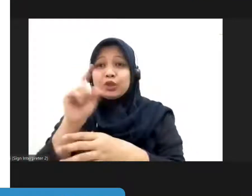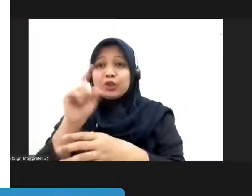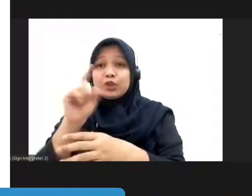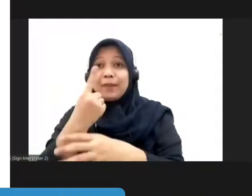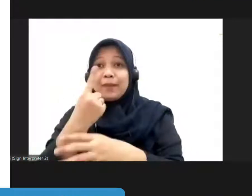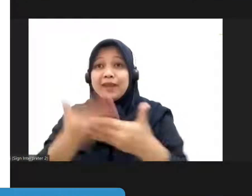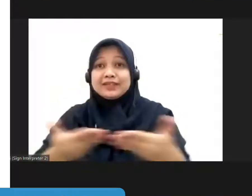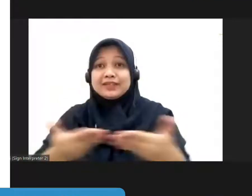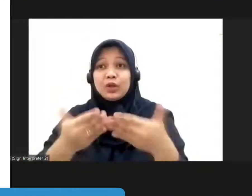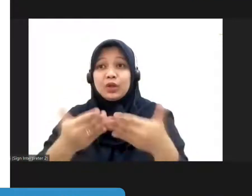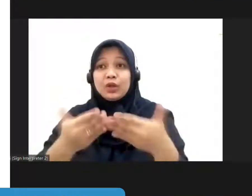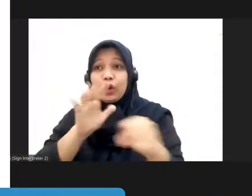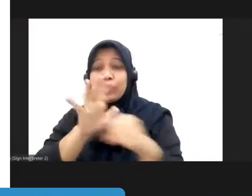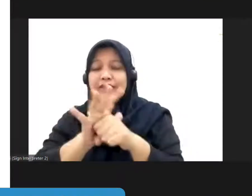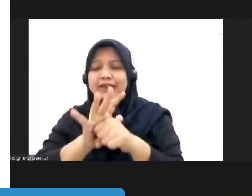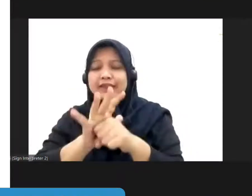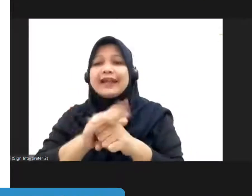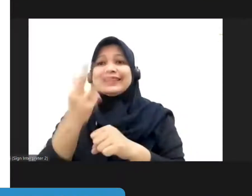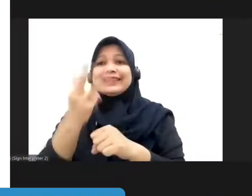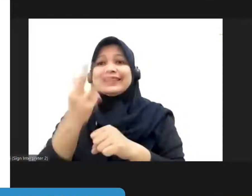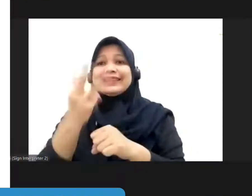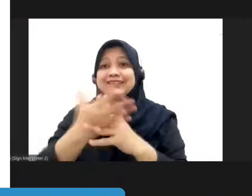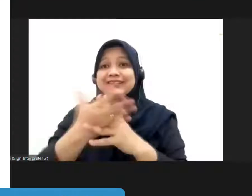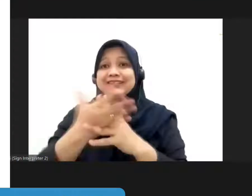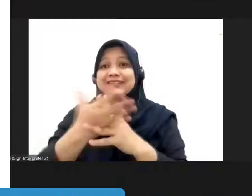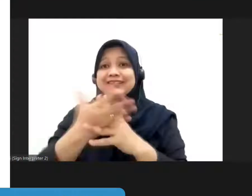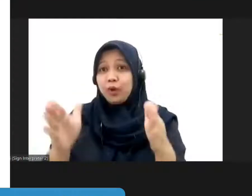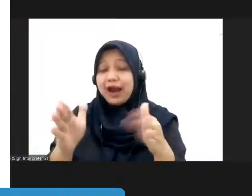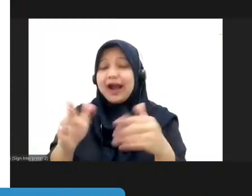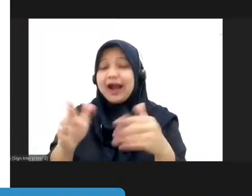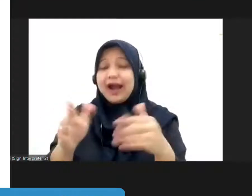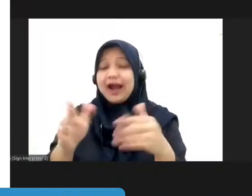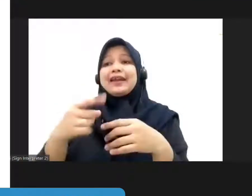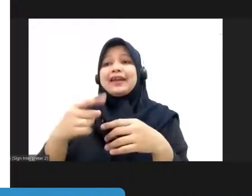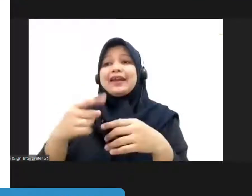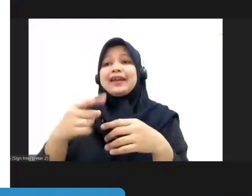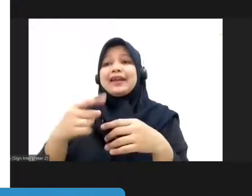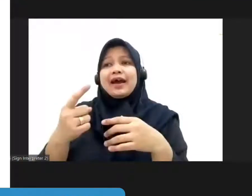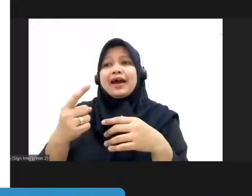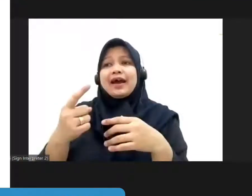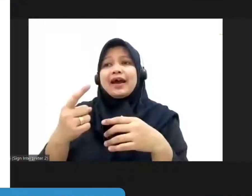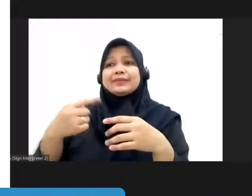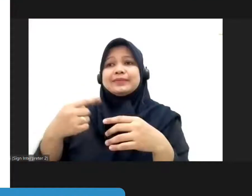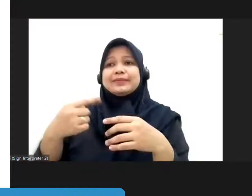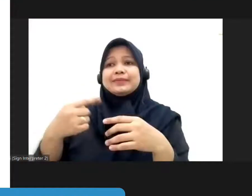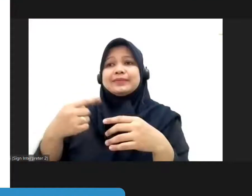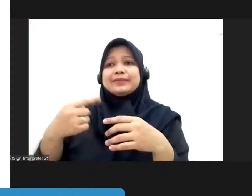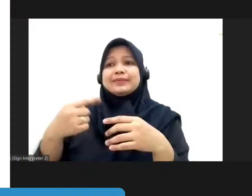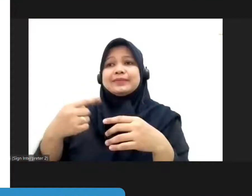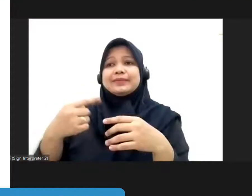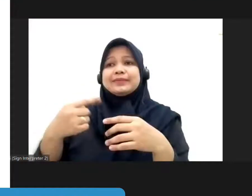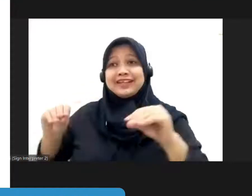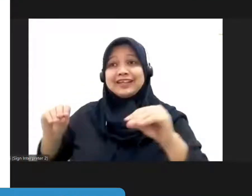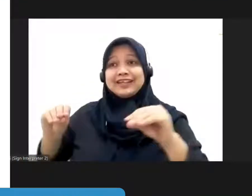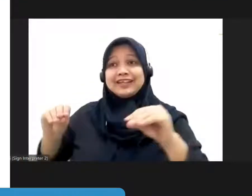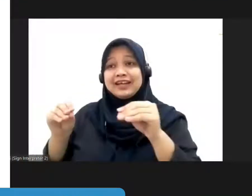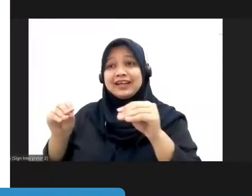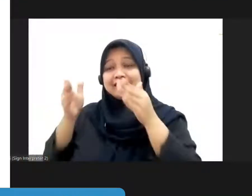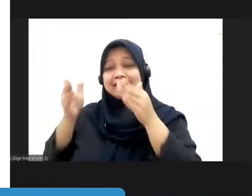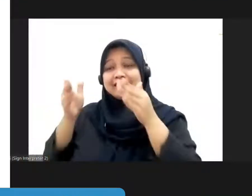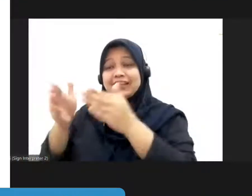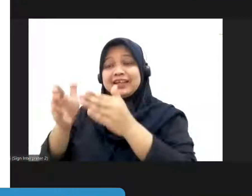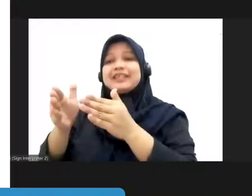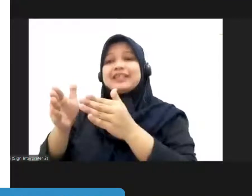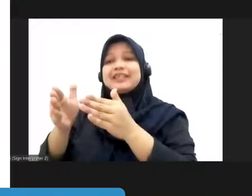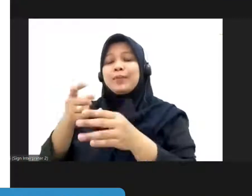and free access. So for us, like we are specifically working with the WASH, yeah, water and sanitation